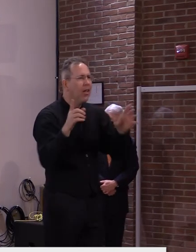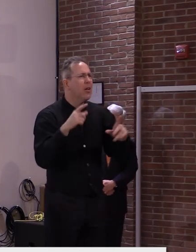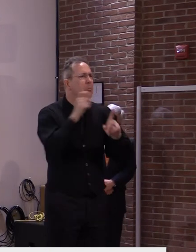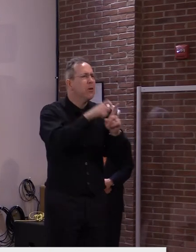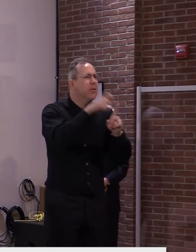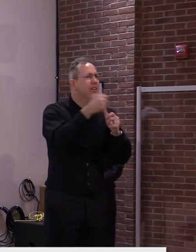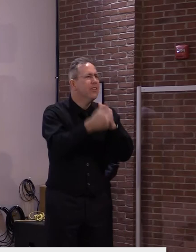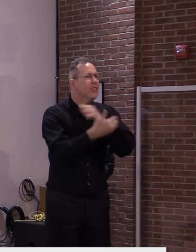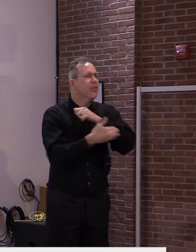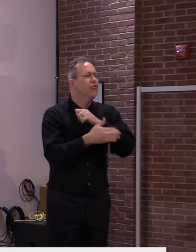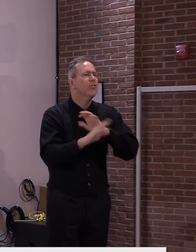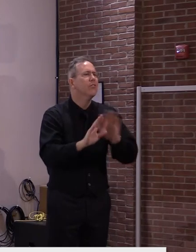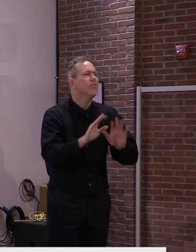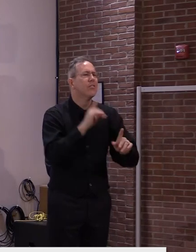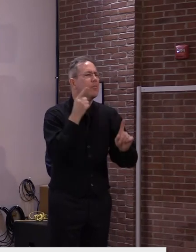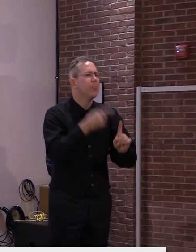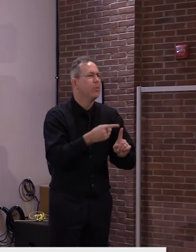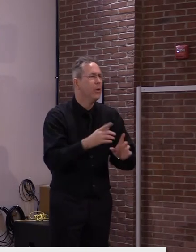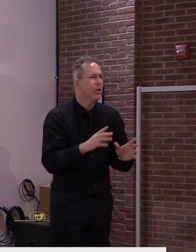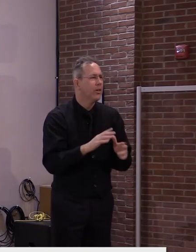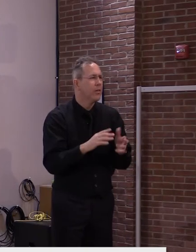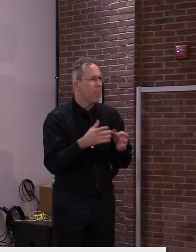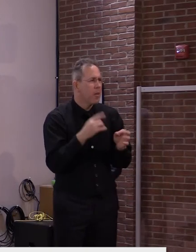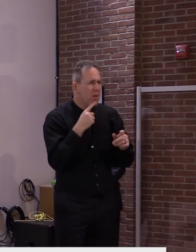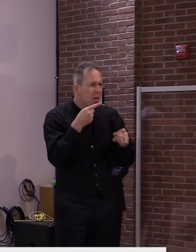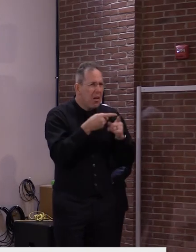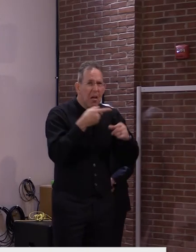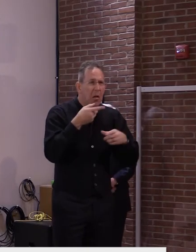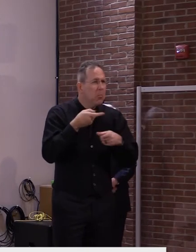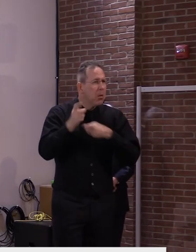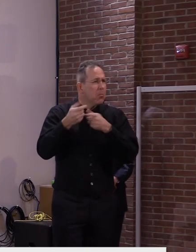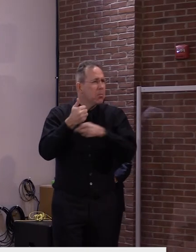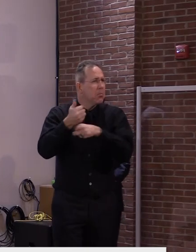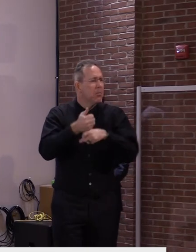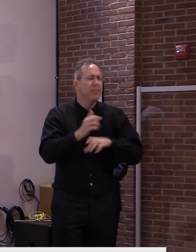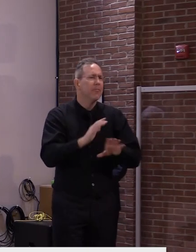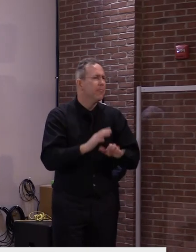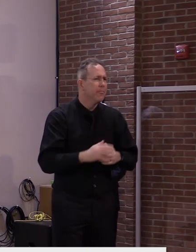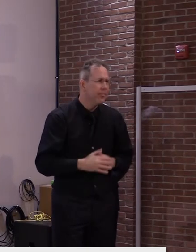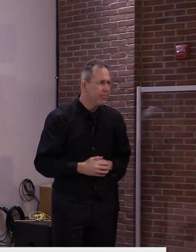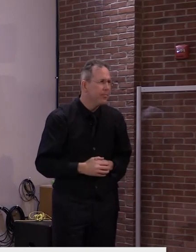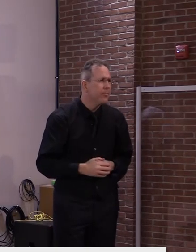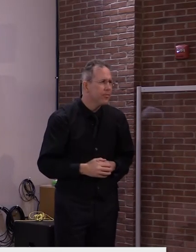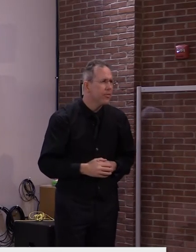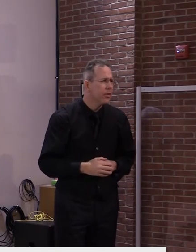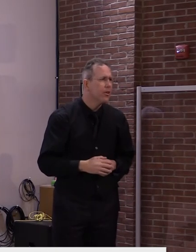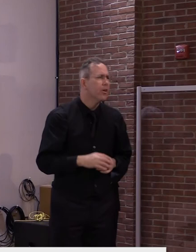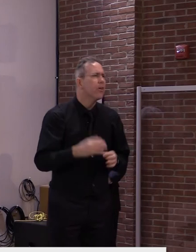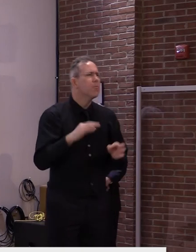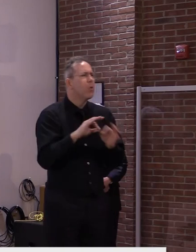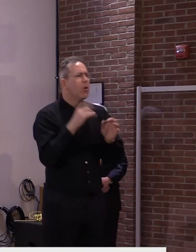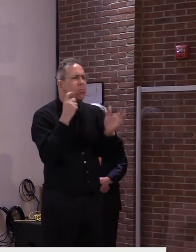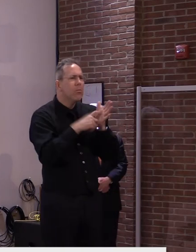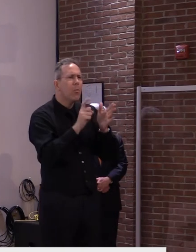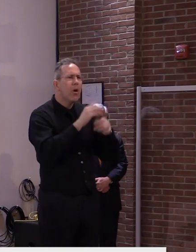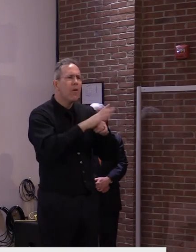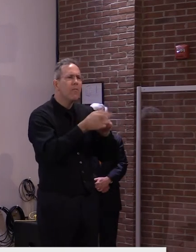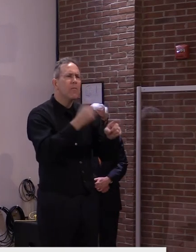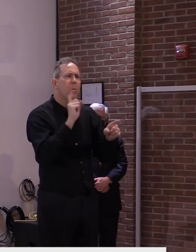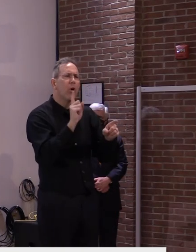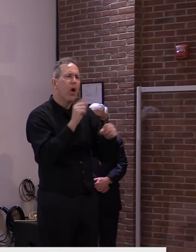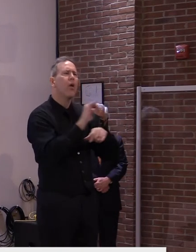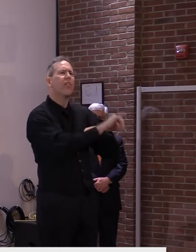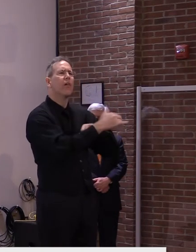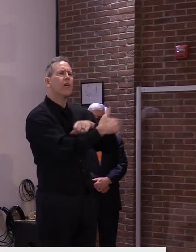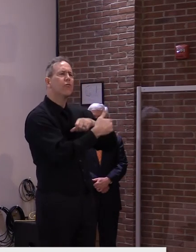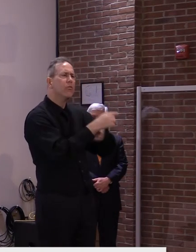South Africa, that would be fine. So I think, you know, scientifically, we usually call these variants